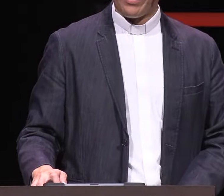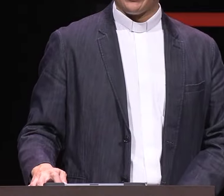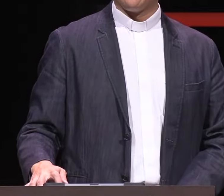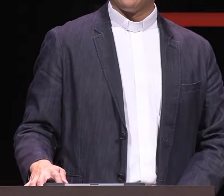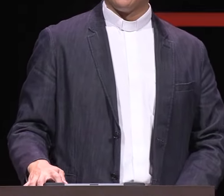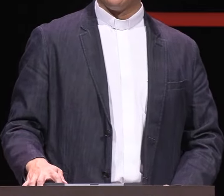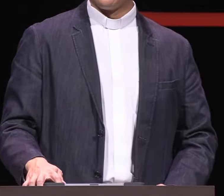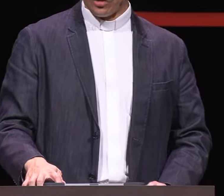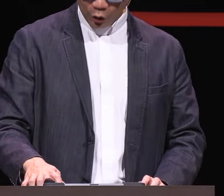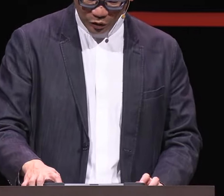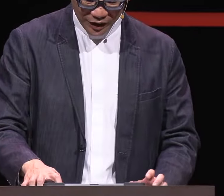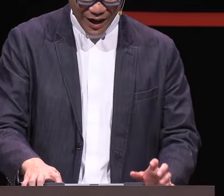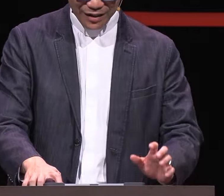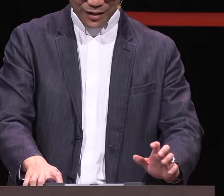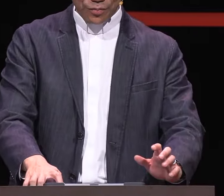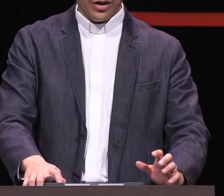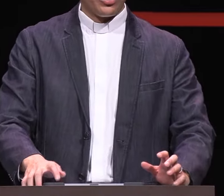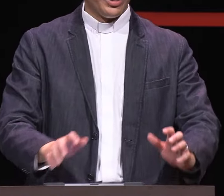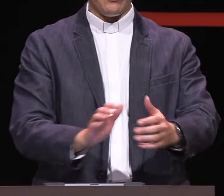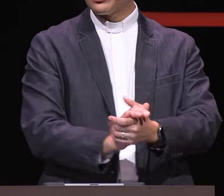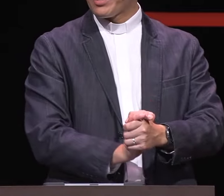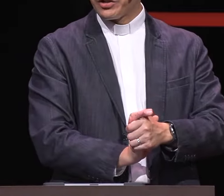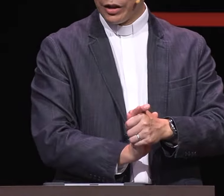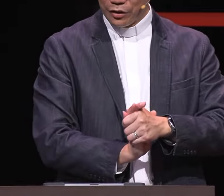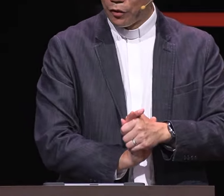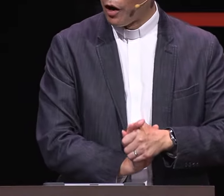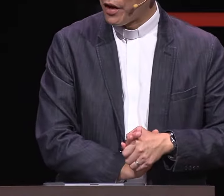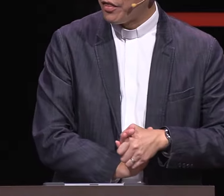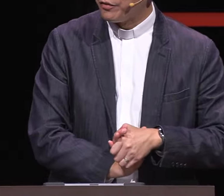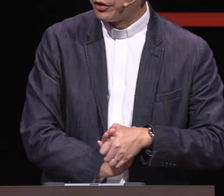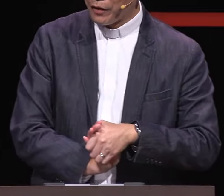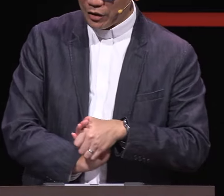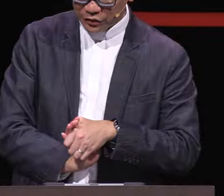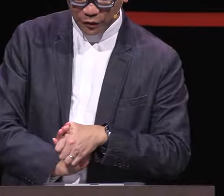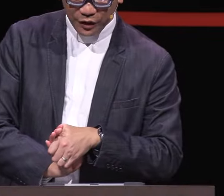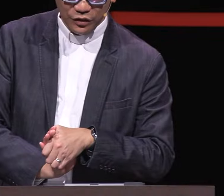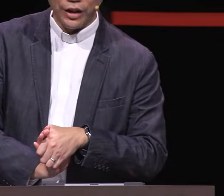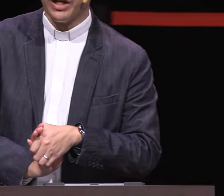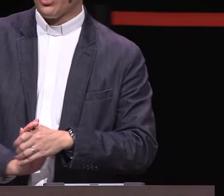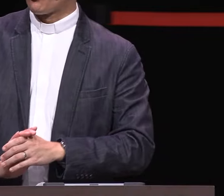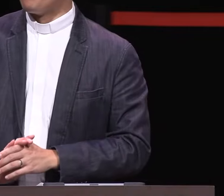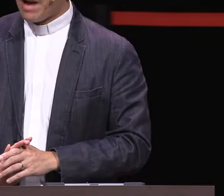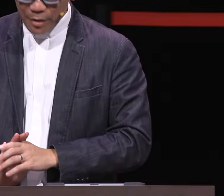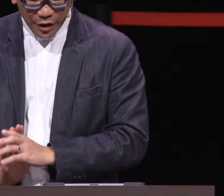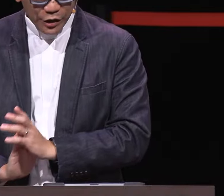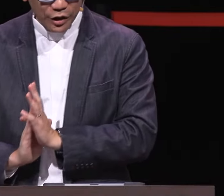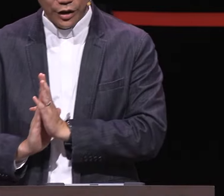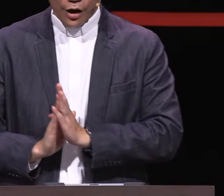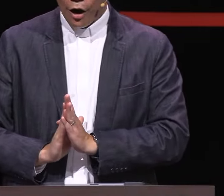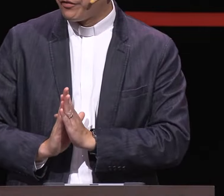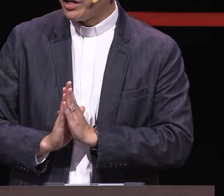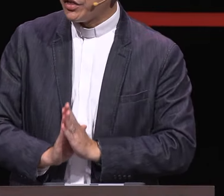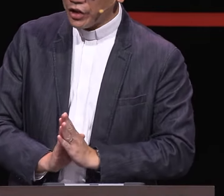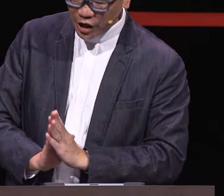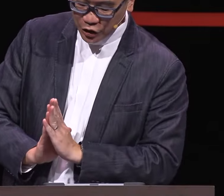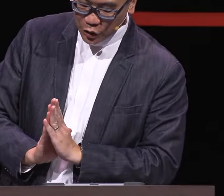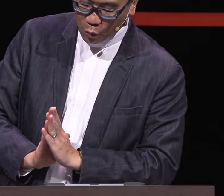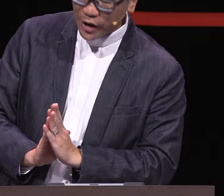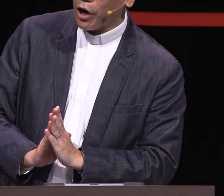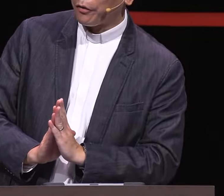Amen. It's not the closing yet. Today, very special for our 10:45 service in commemoration of the International Week of